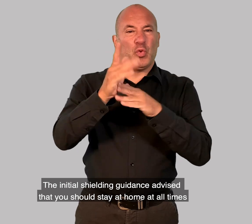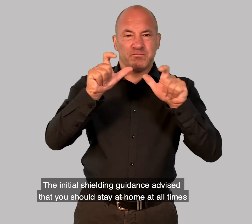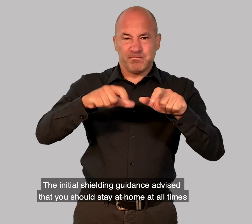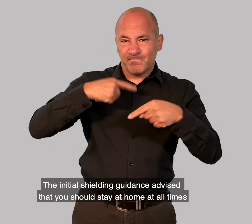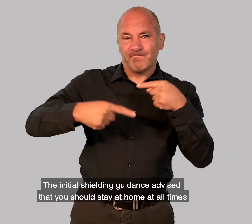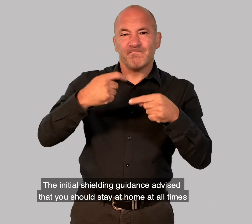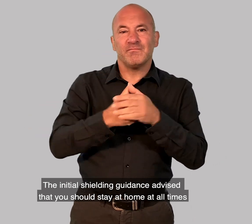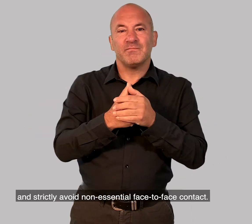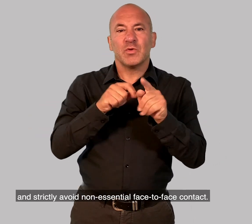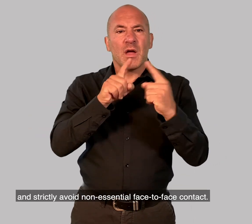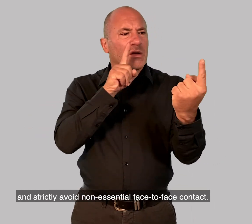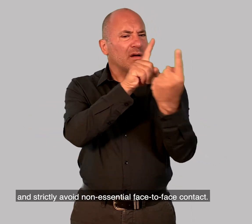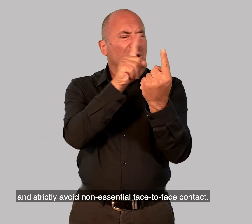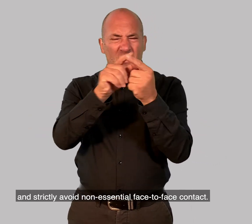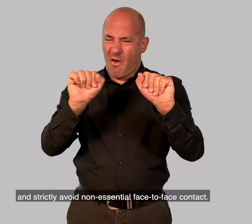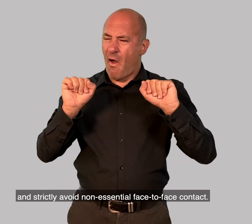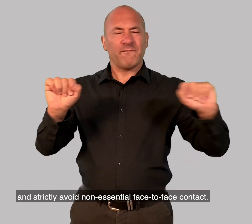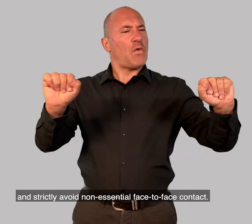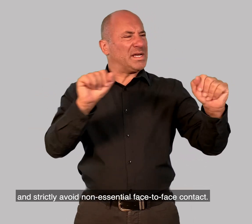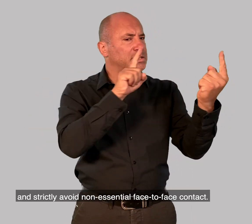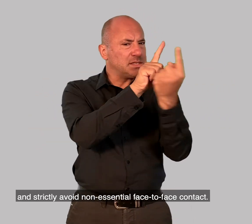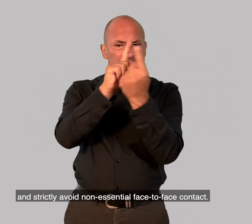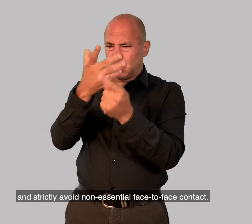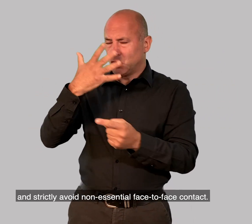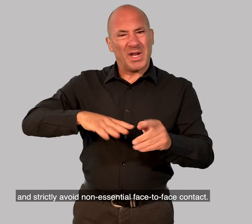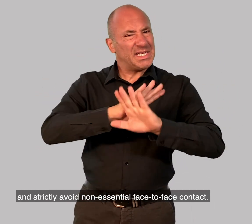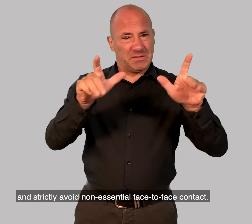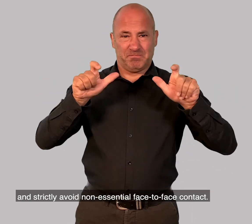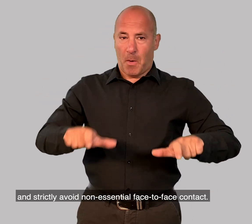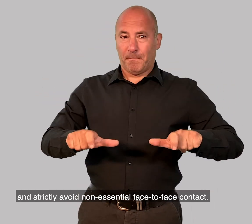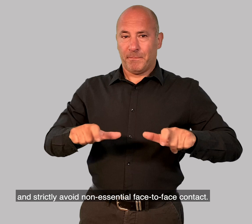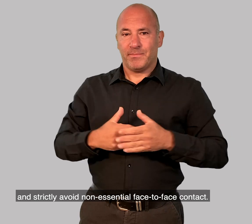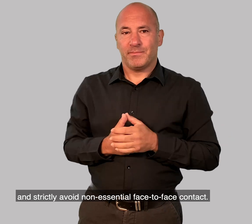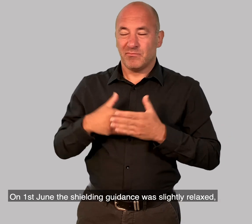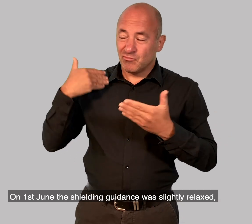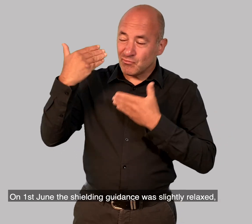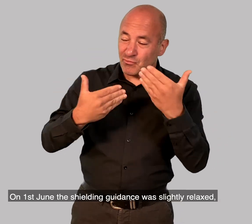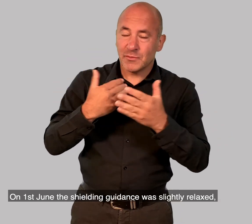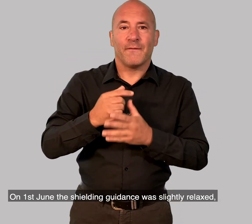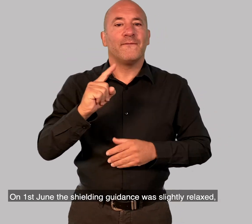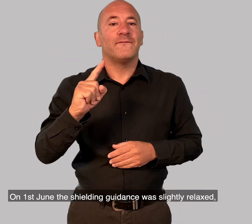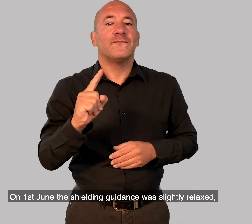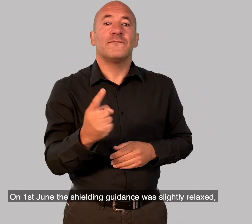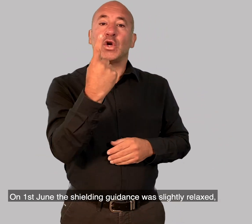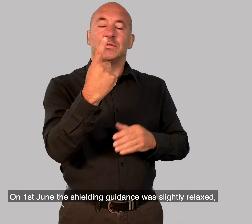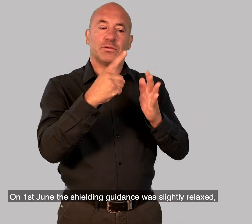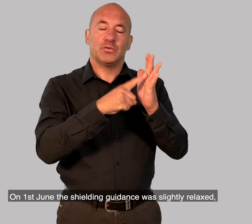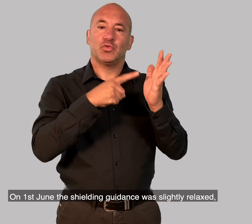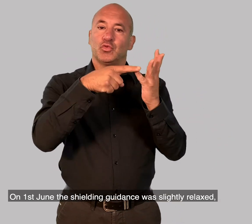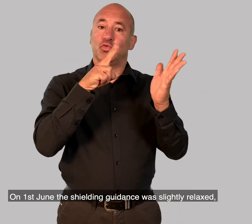and strictly avoid non-essential face-to-face contact. On the 1st of June, the